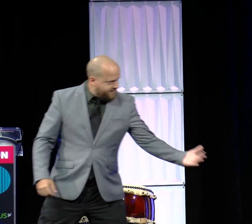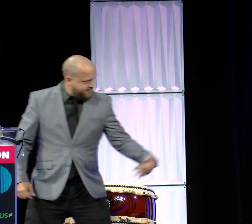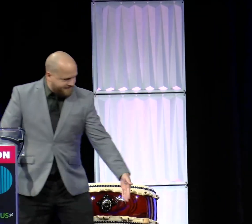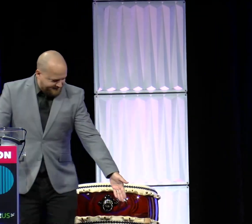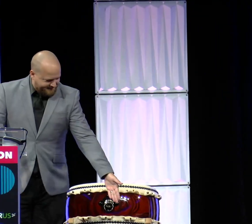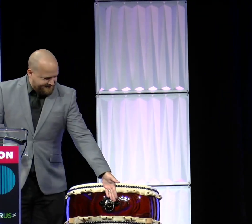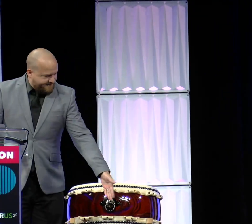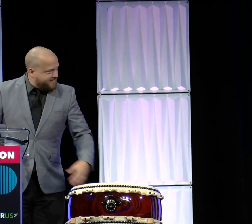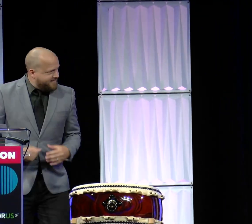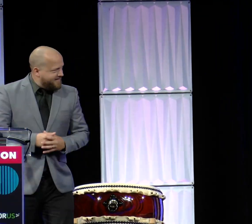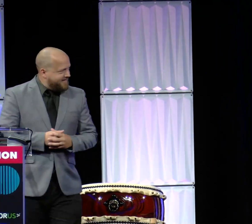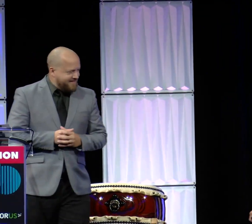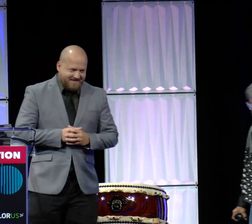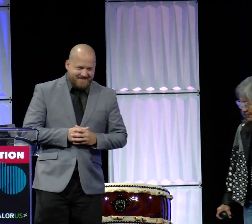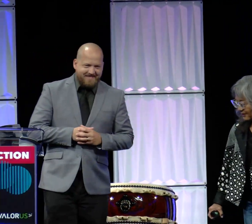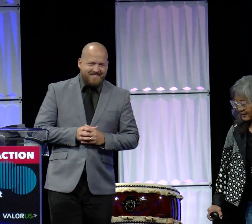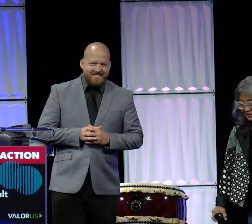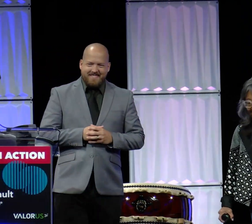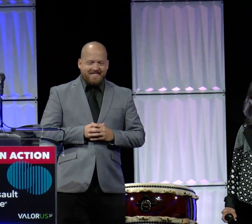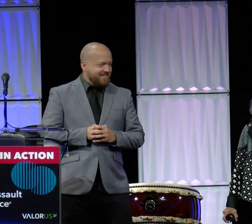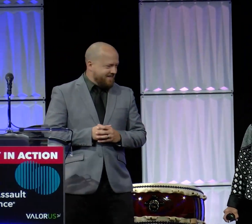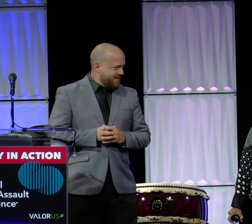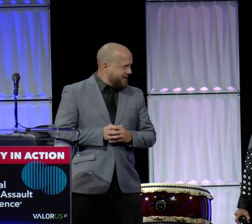Okay, sorry.